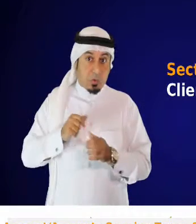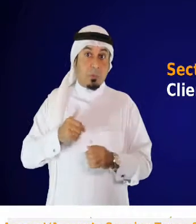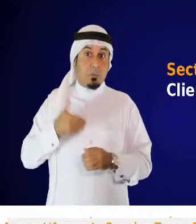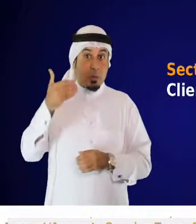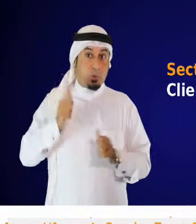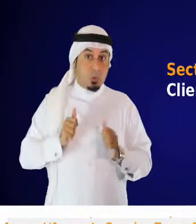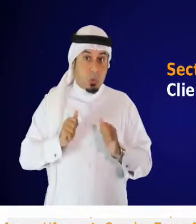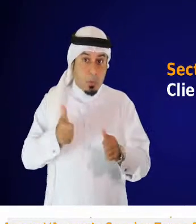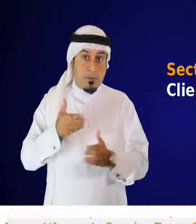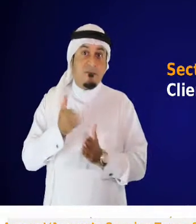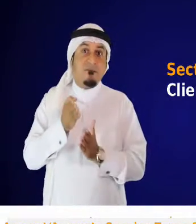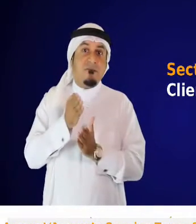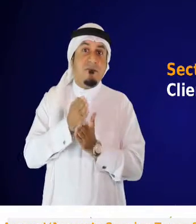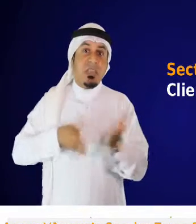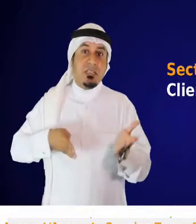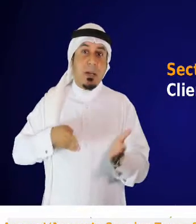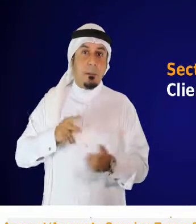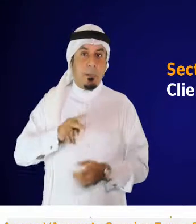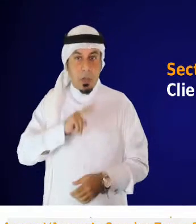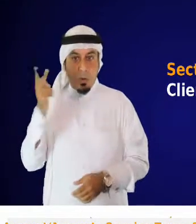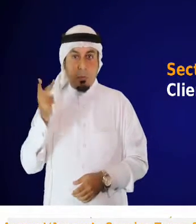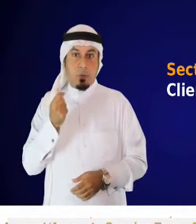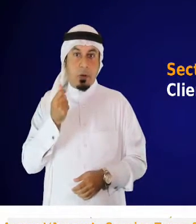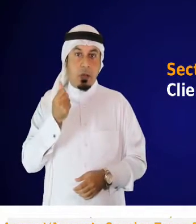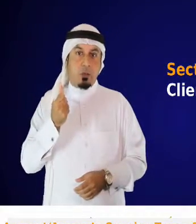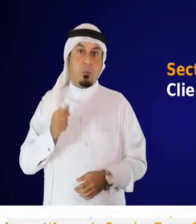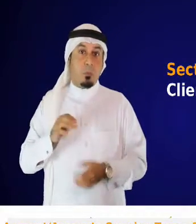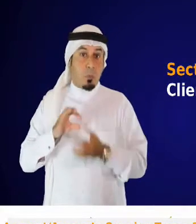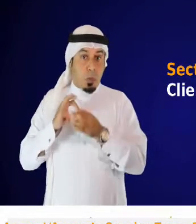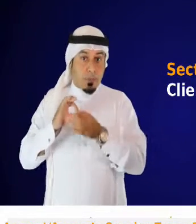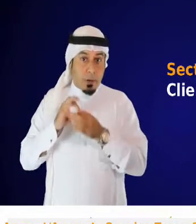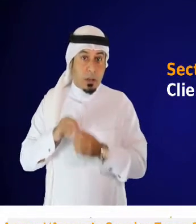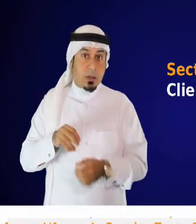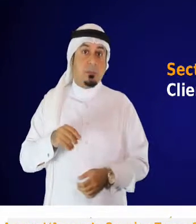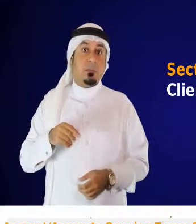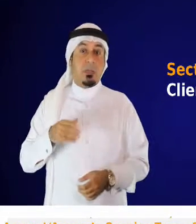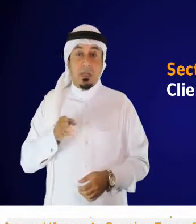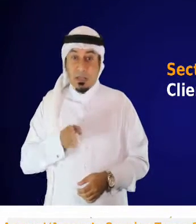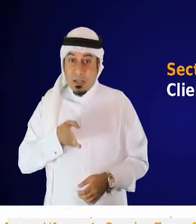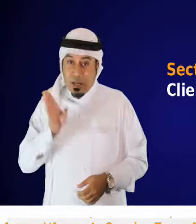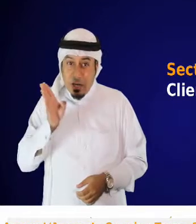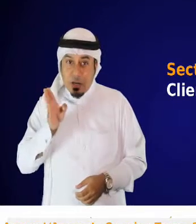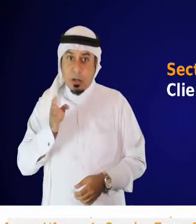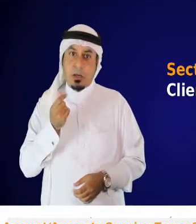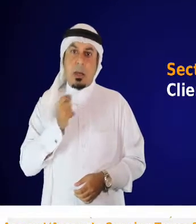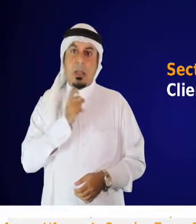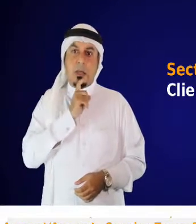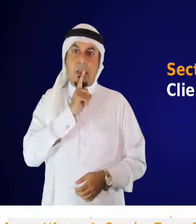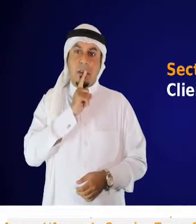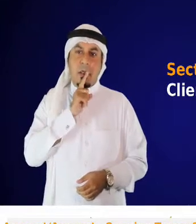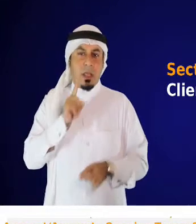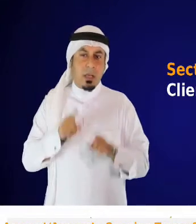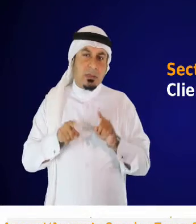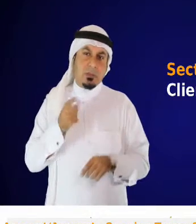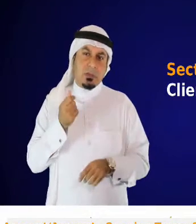of exchange prevalent at the time agreed between the parties into Qatari riyals and debit the customer's account.